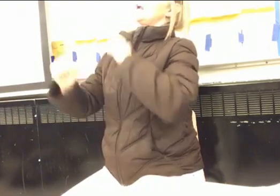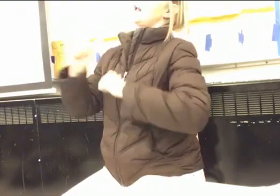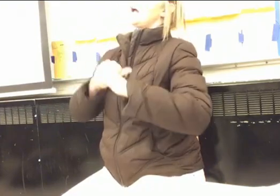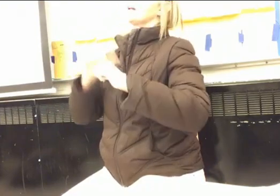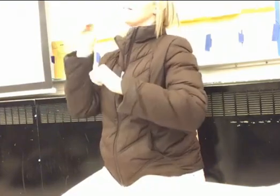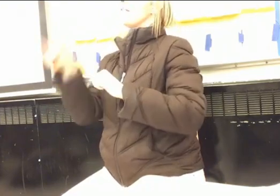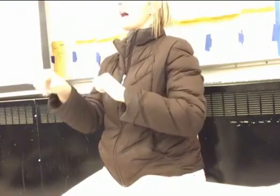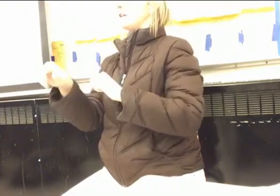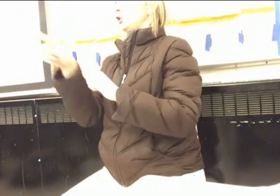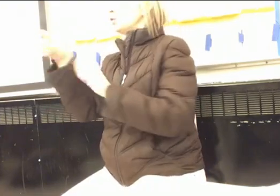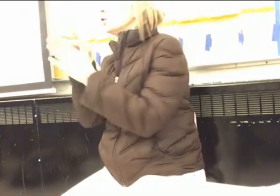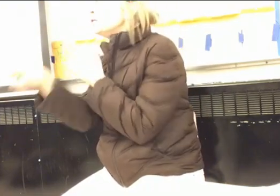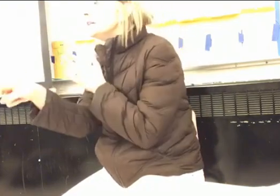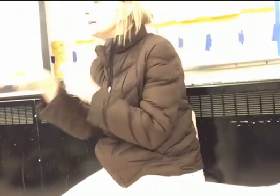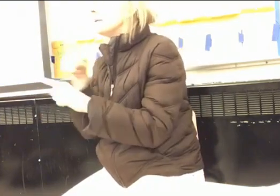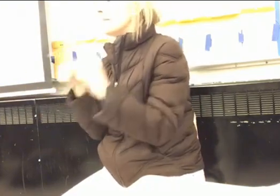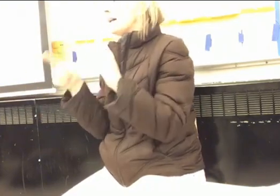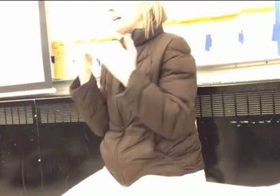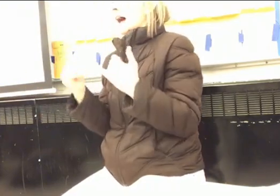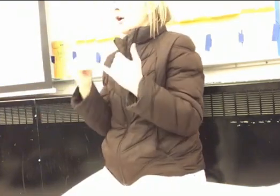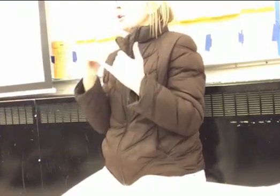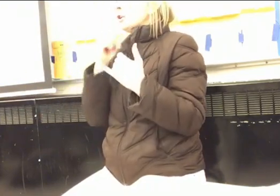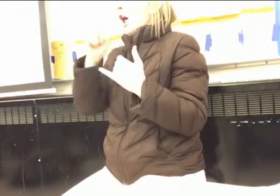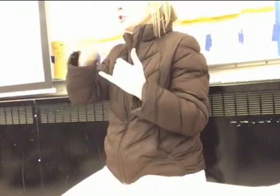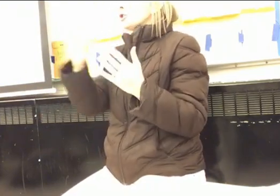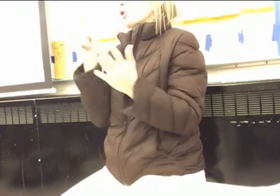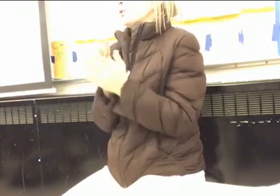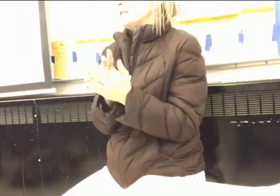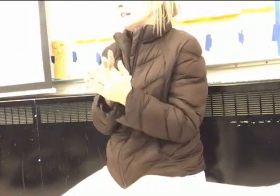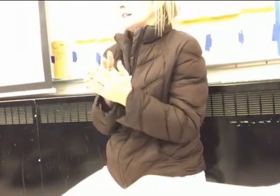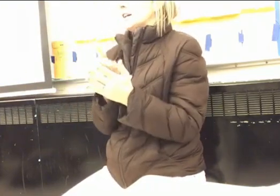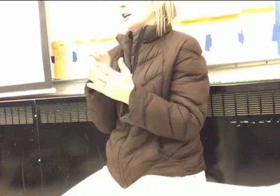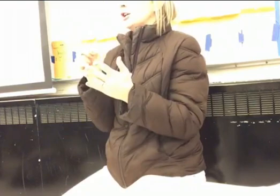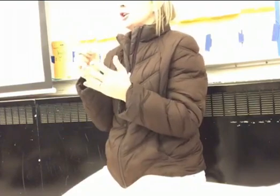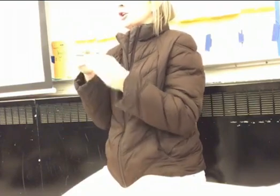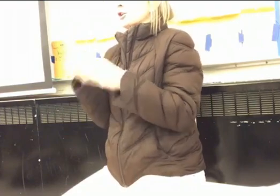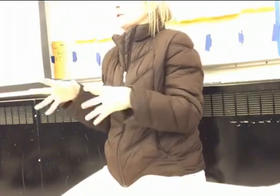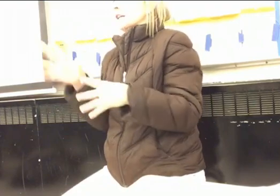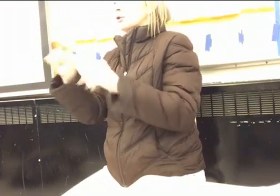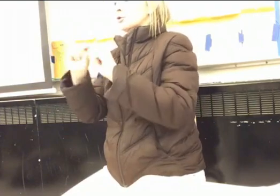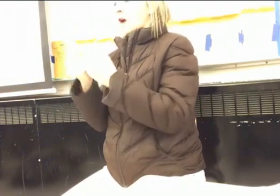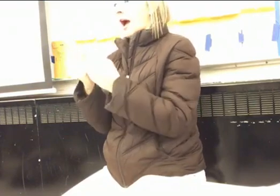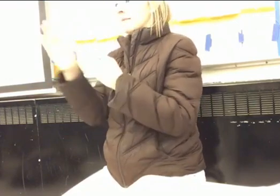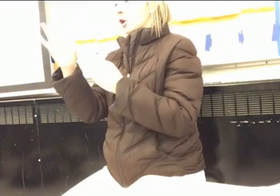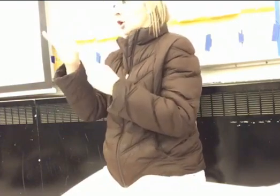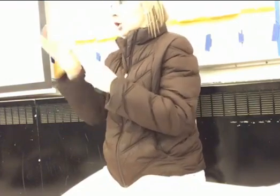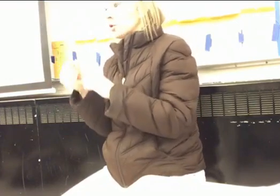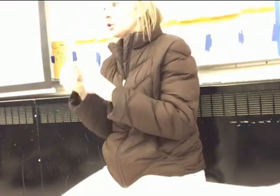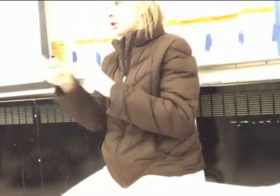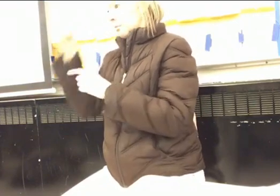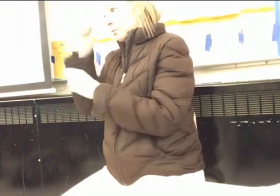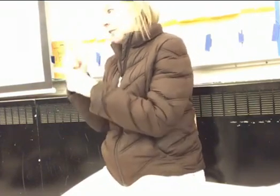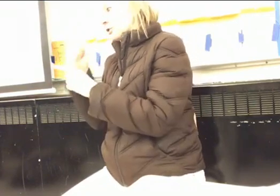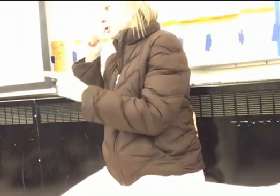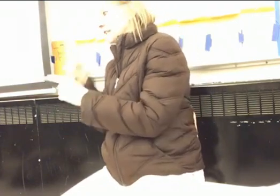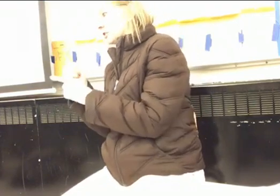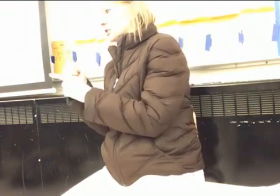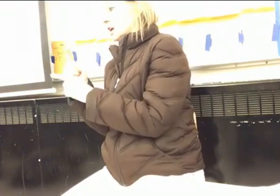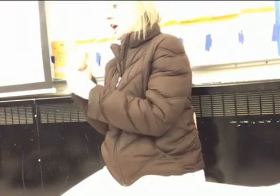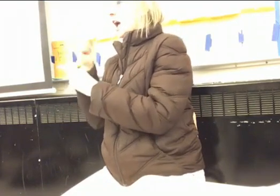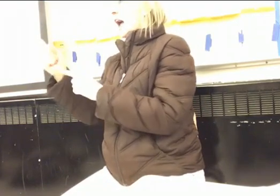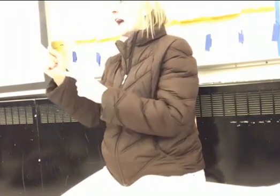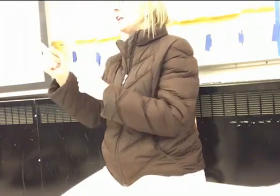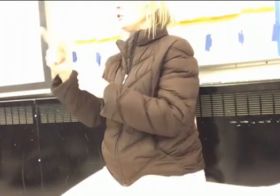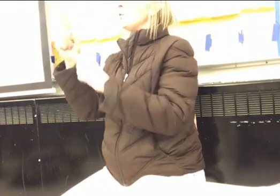losing. Except now, instead of just losing a game, you're losing your tribe, your culture, your brothers and your sisters, and you relive that